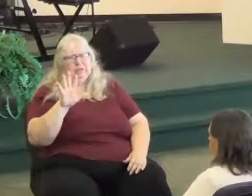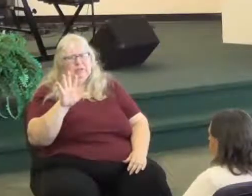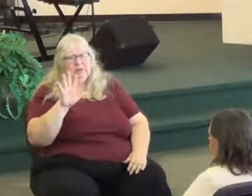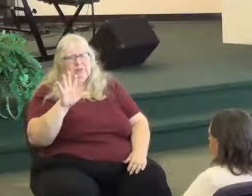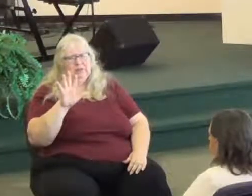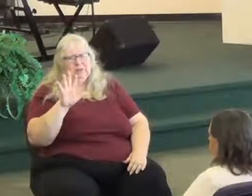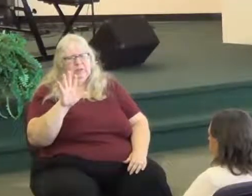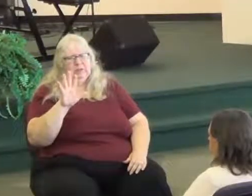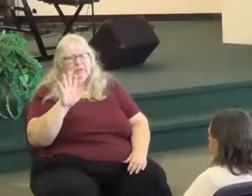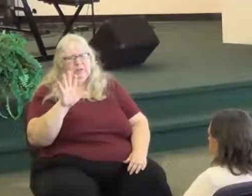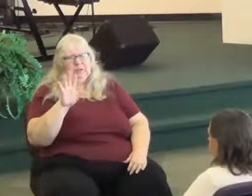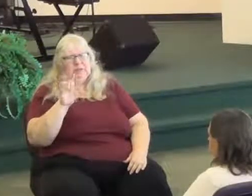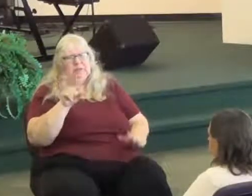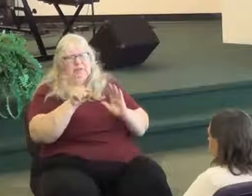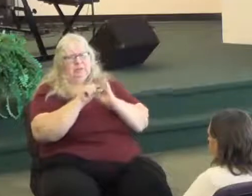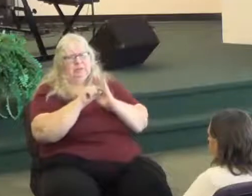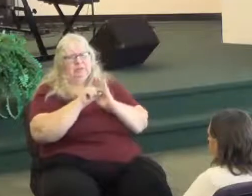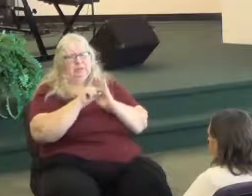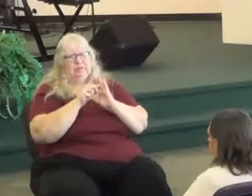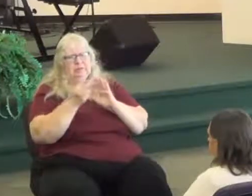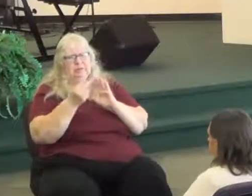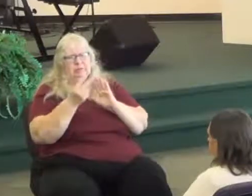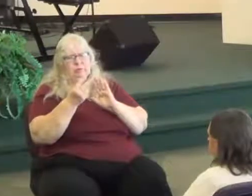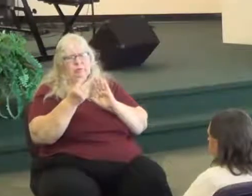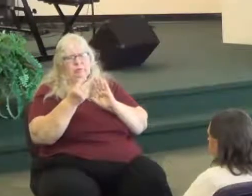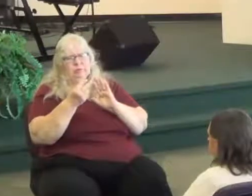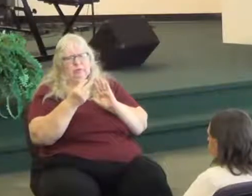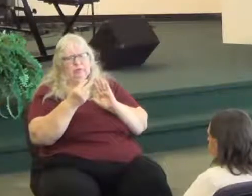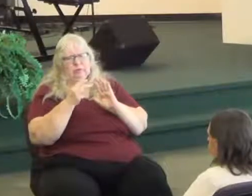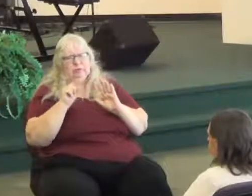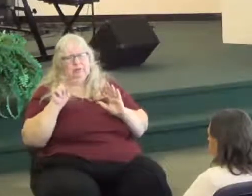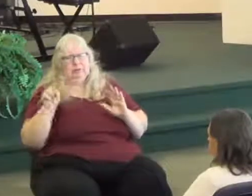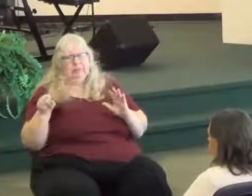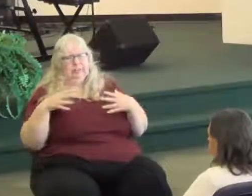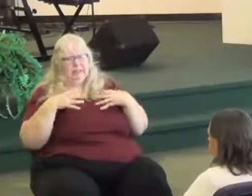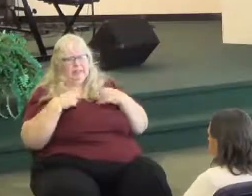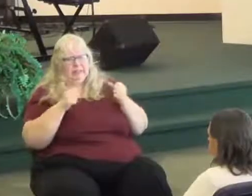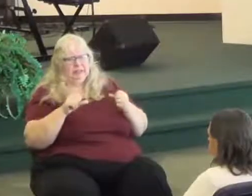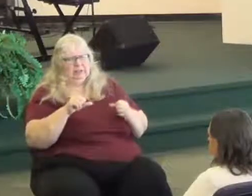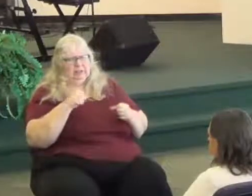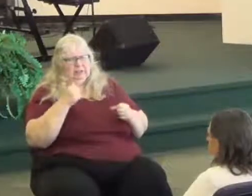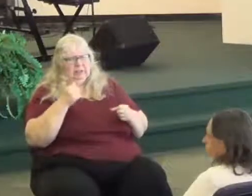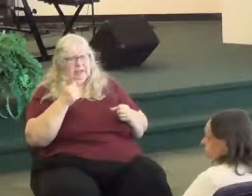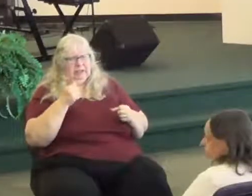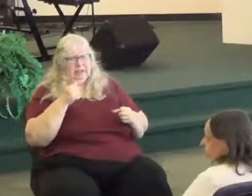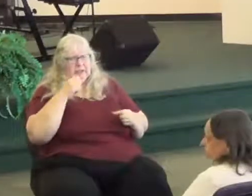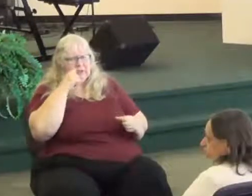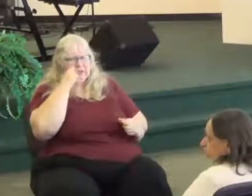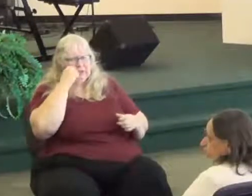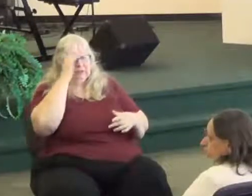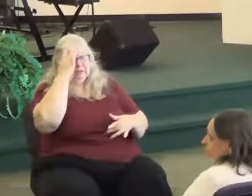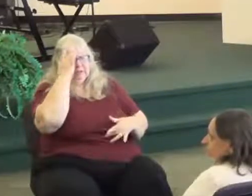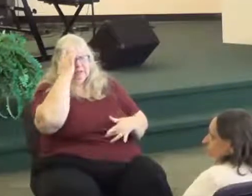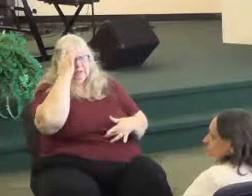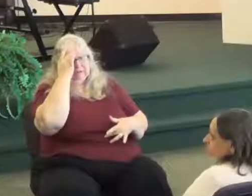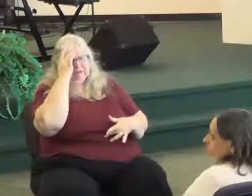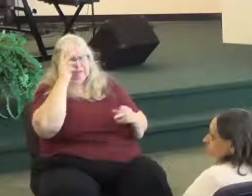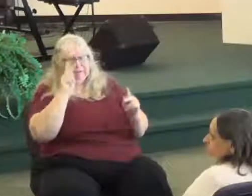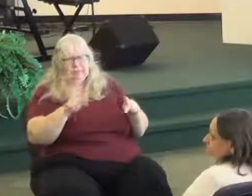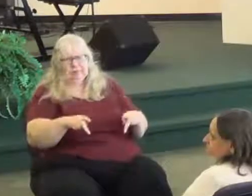quickly. Luke 5:12, we see Jesus actually heals another leper, ironically. Chapter 5, verse 12 is where that story